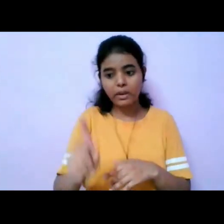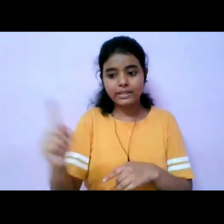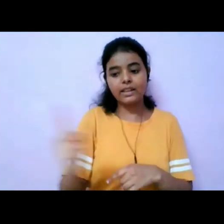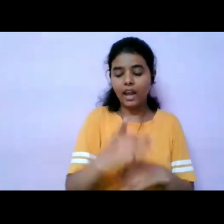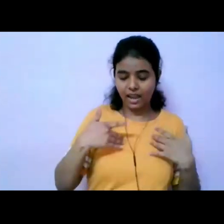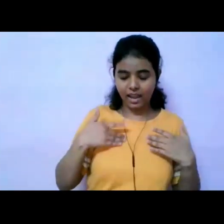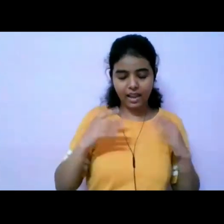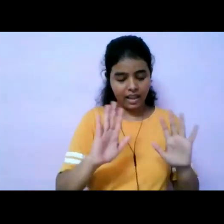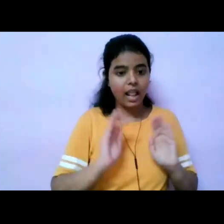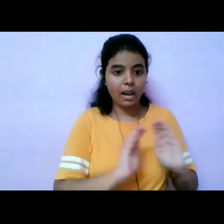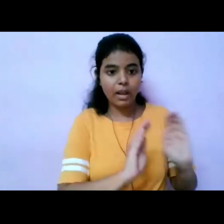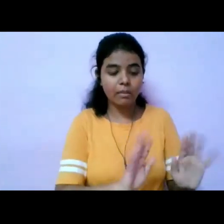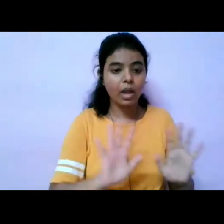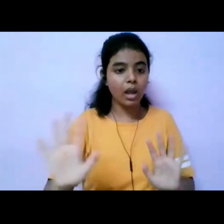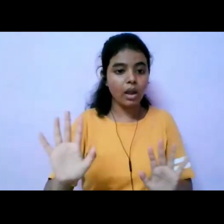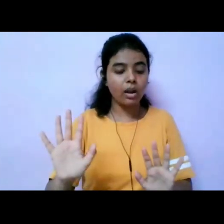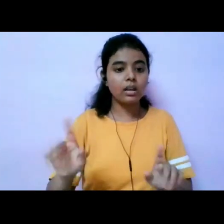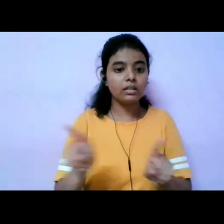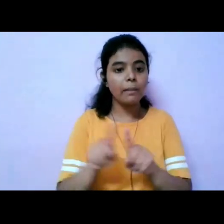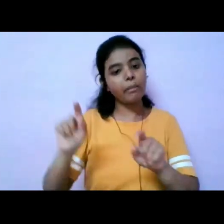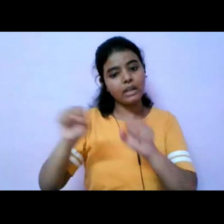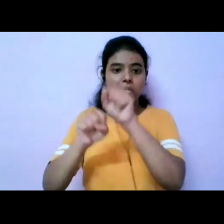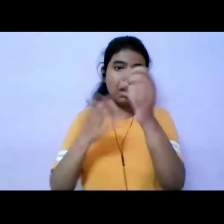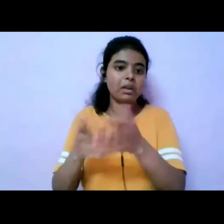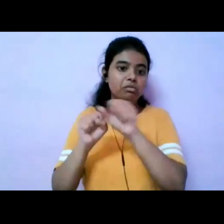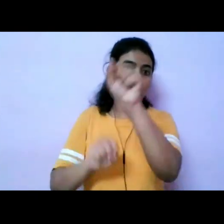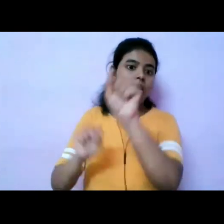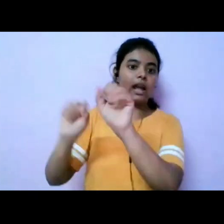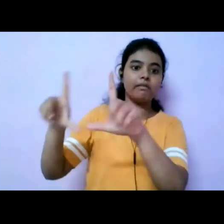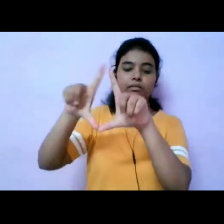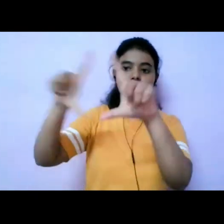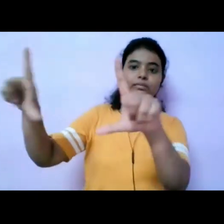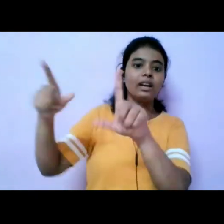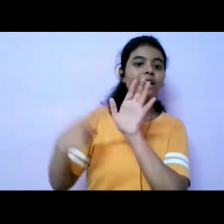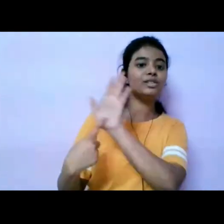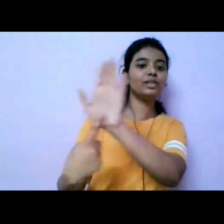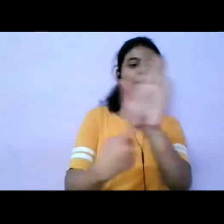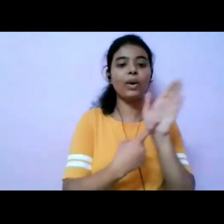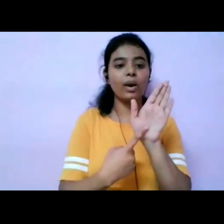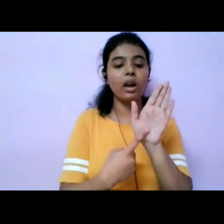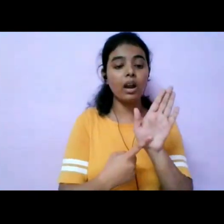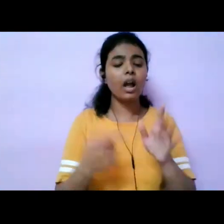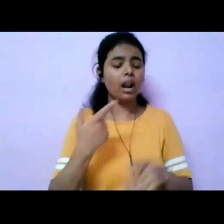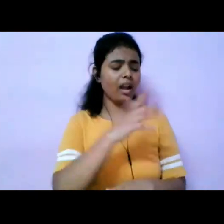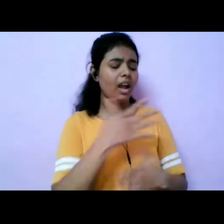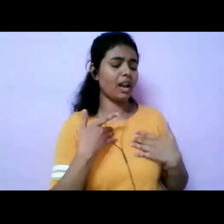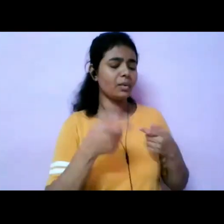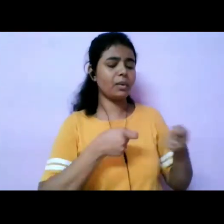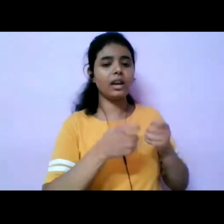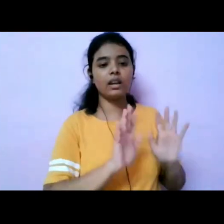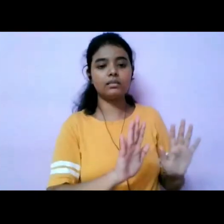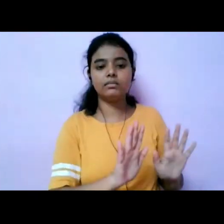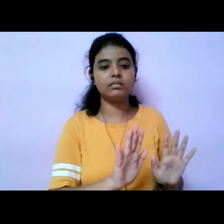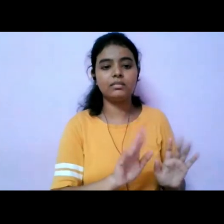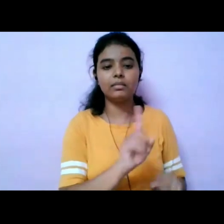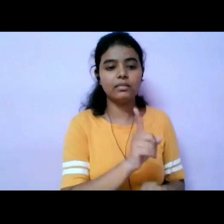but maybe has a degree hanging on the wall, you know, tell you how it should be for you, right? So